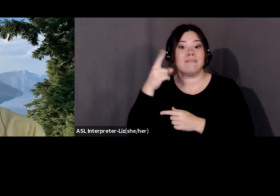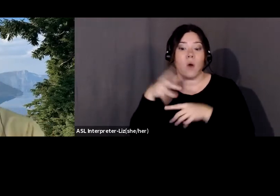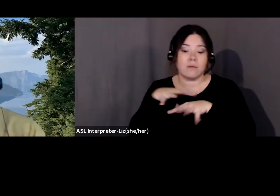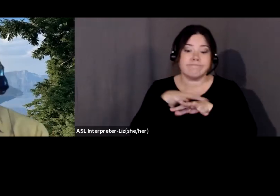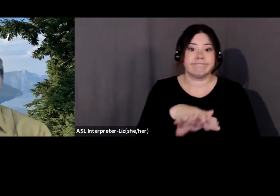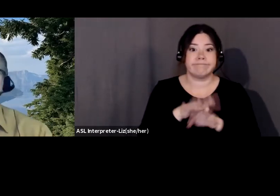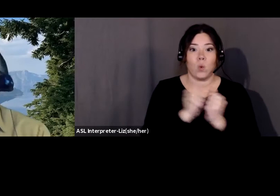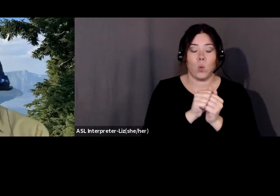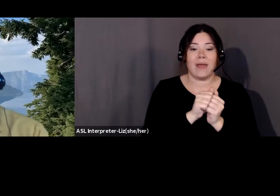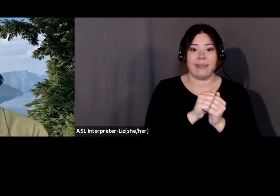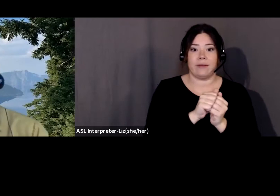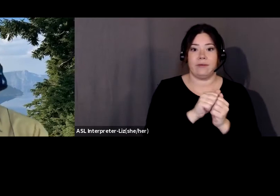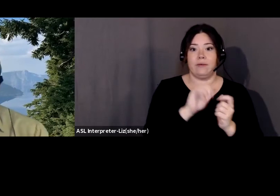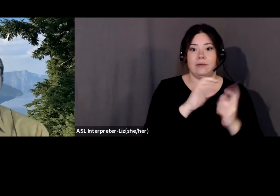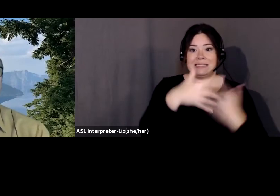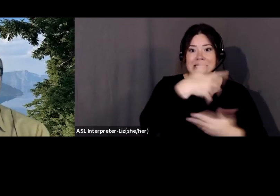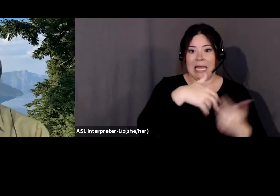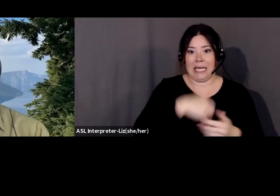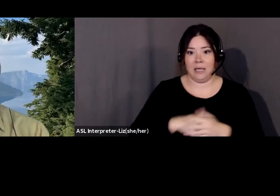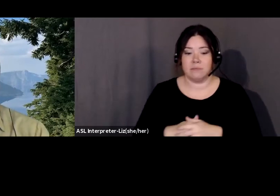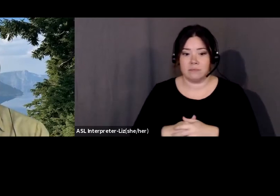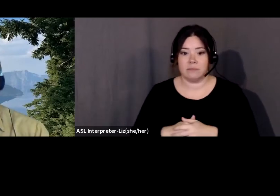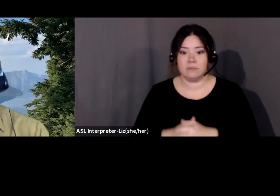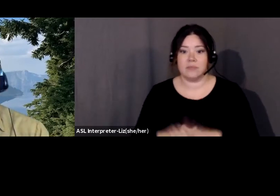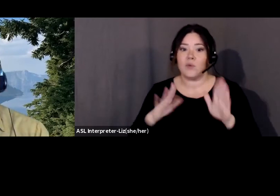Okay, that's great. Thanks, Kathy, for sharing that.